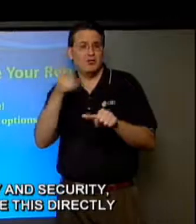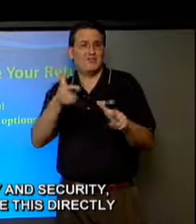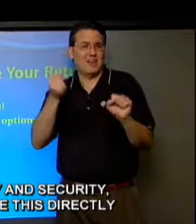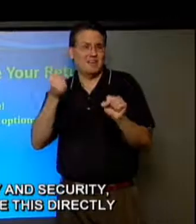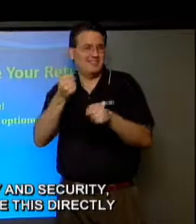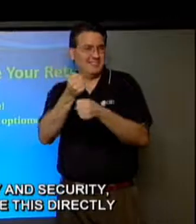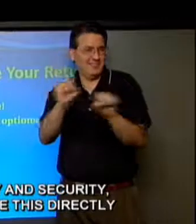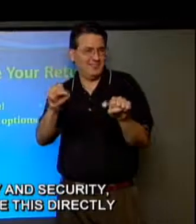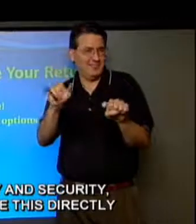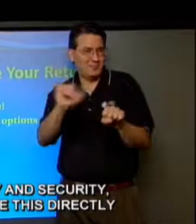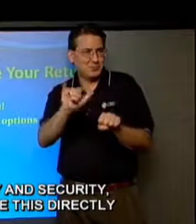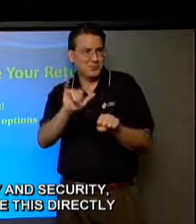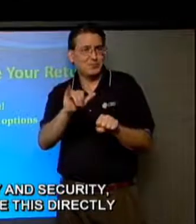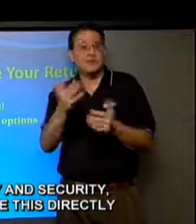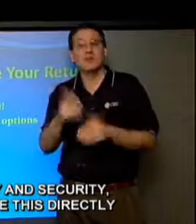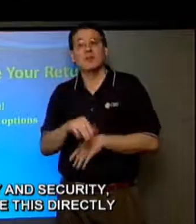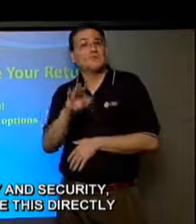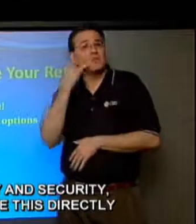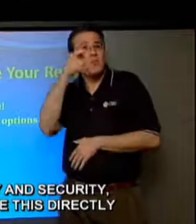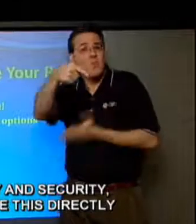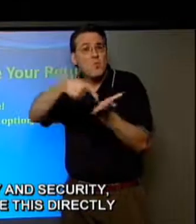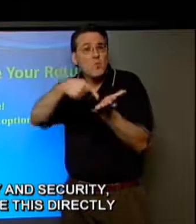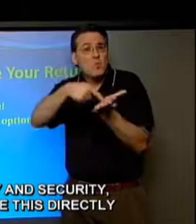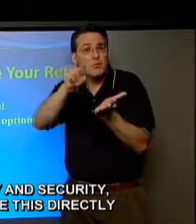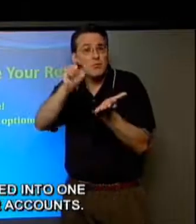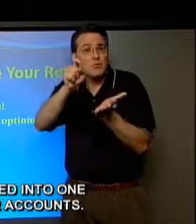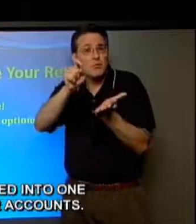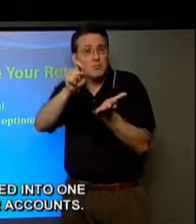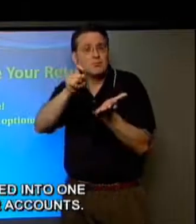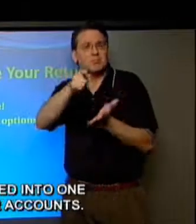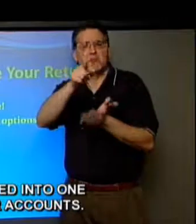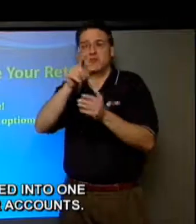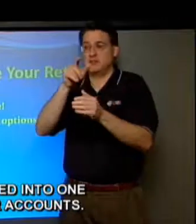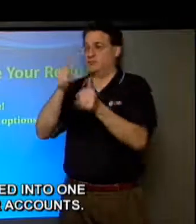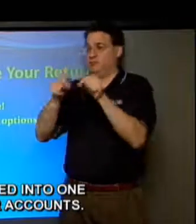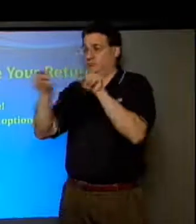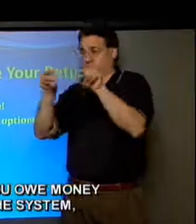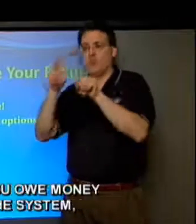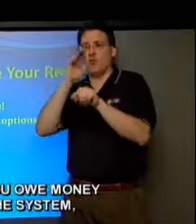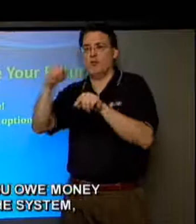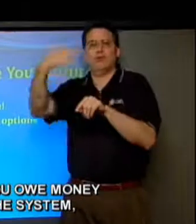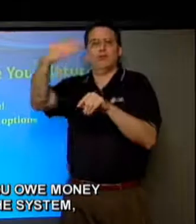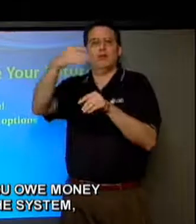safety and security, to just have this directly deposited into one of your accounts. Now, if you owe